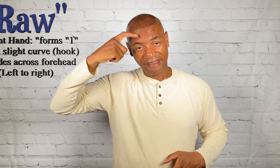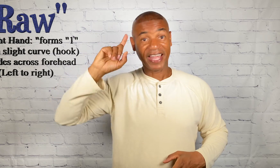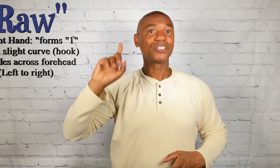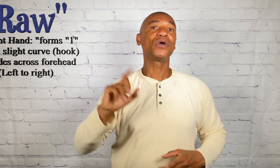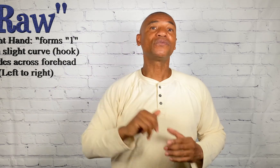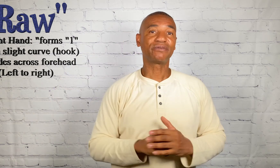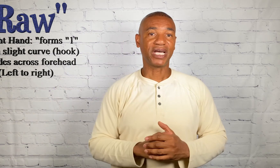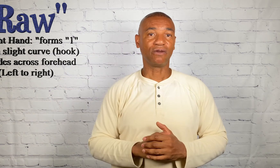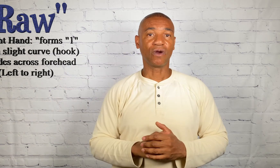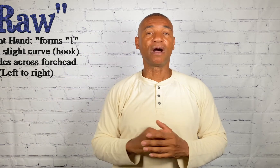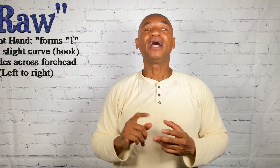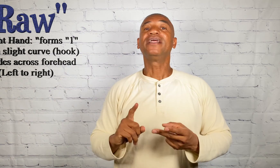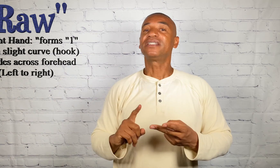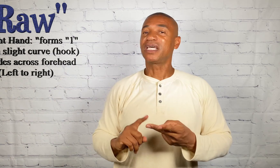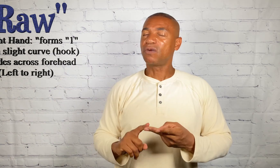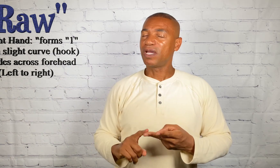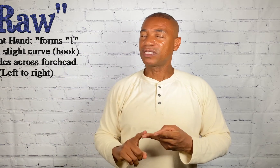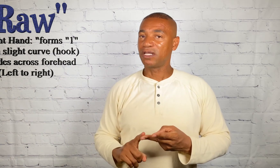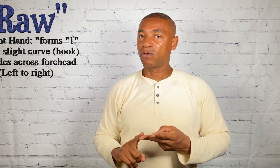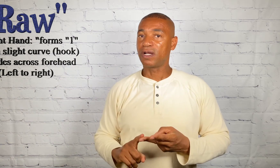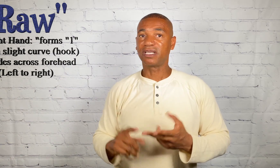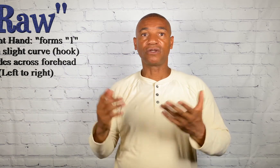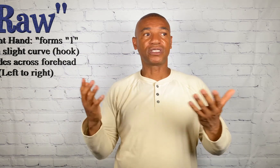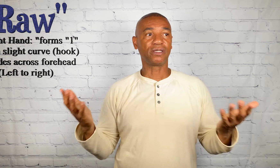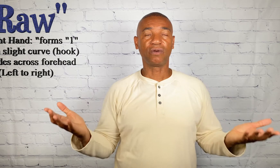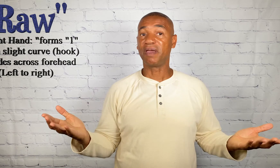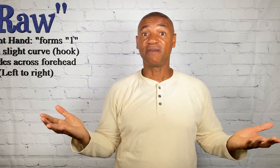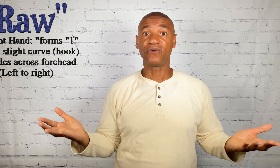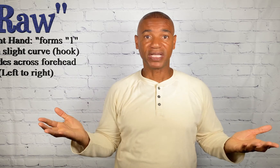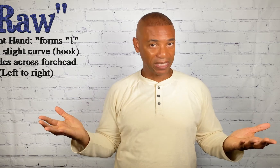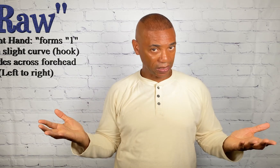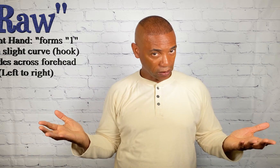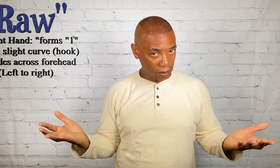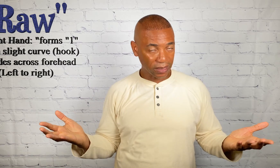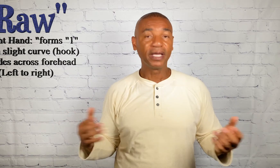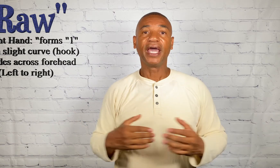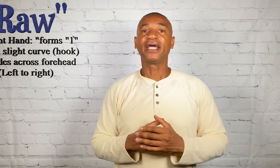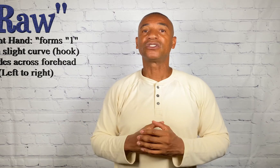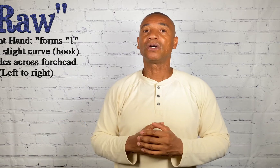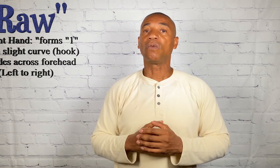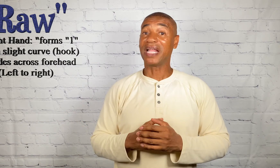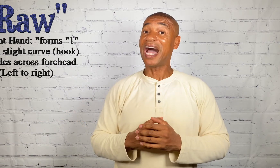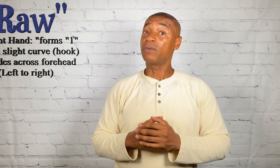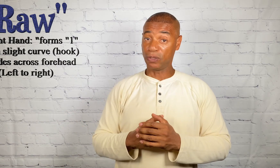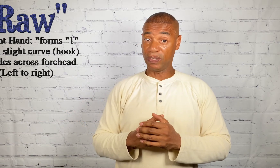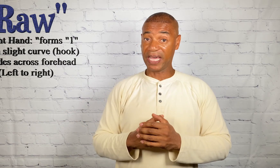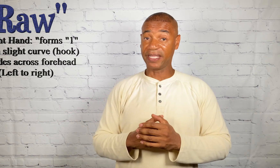That is one way of signing raw. The second way of signing raw is if you're dealing with maybe food that's not cooked. And so what I would do with that is